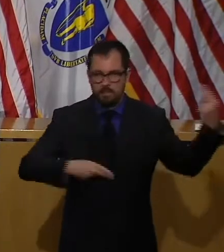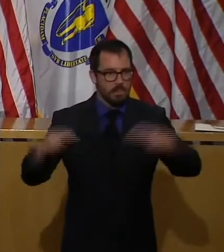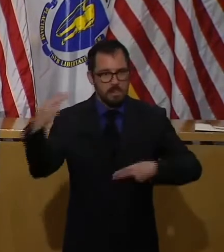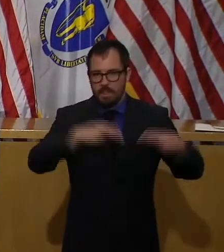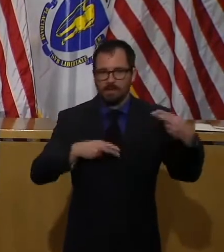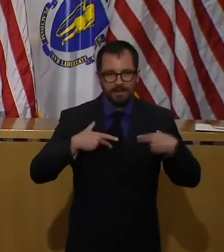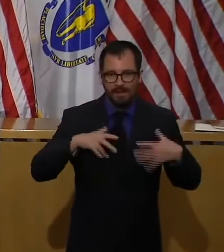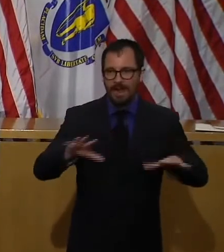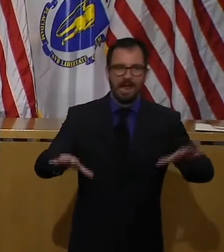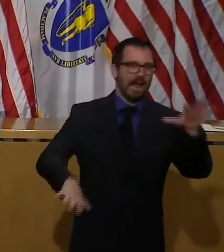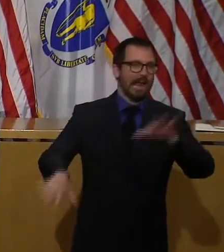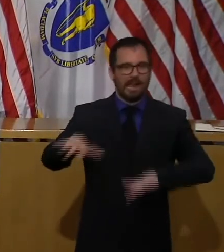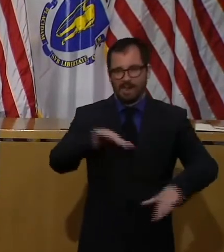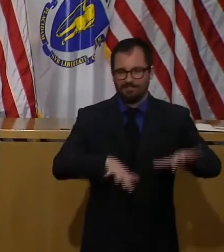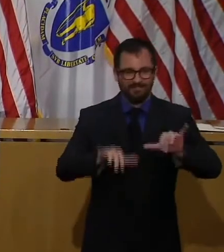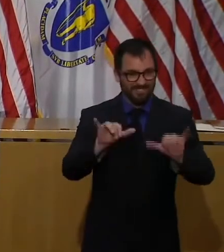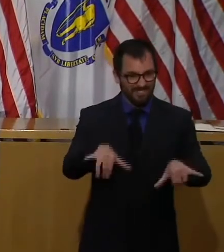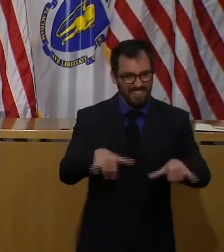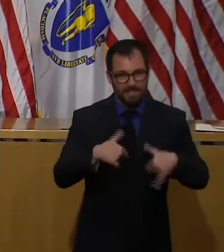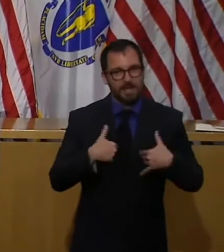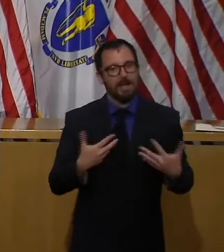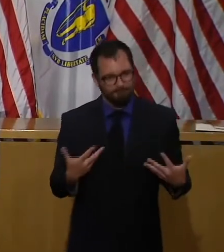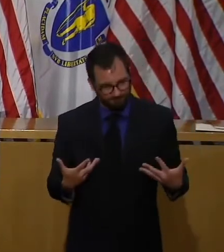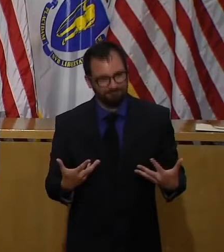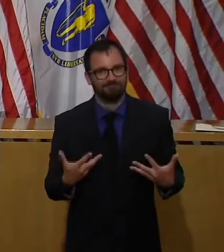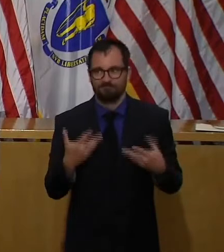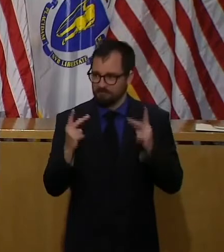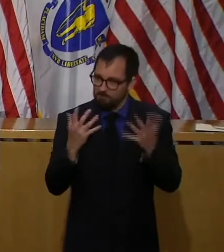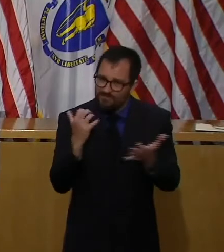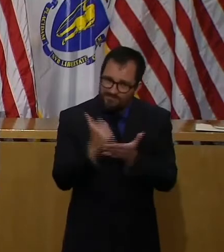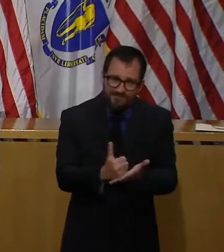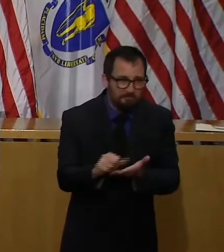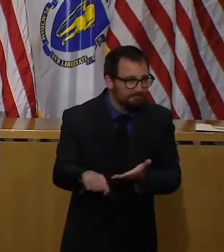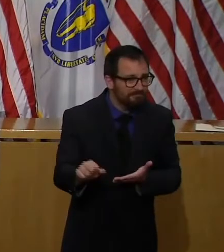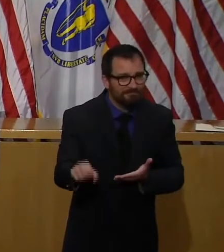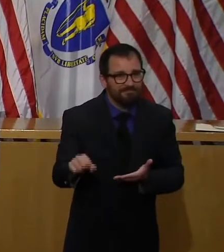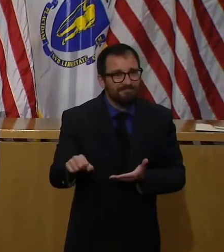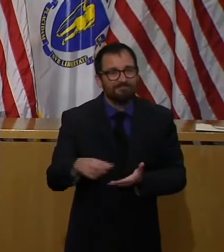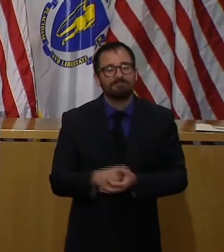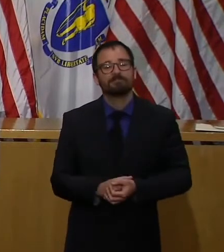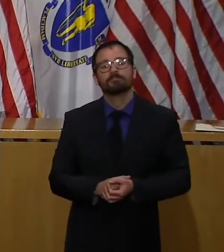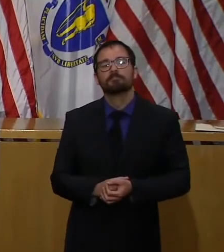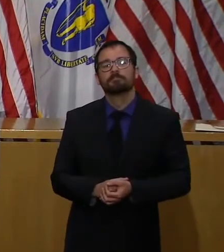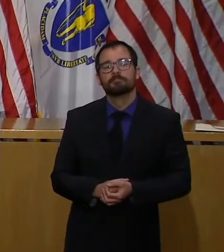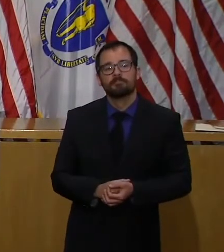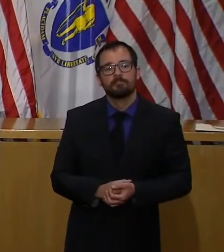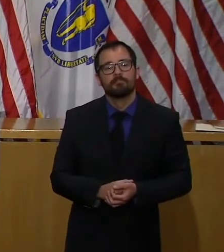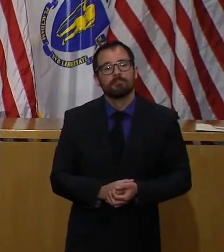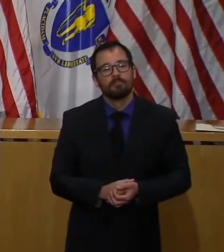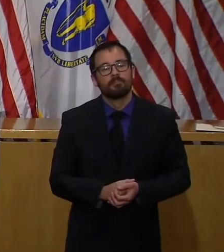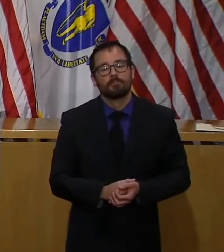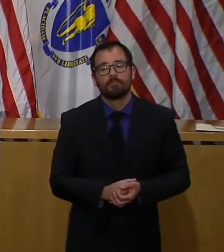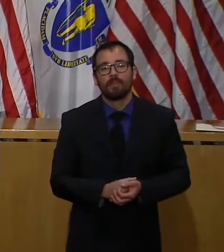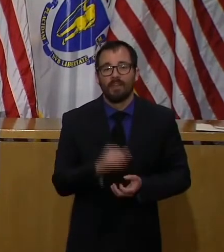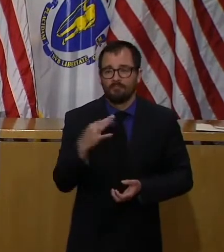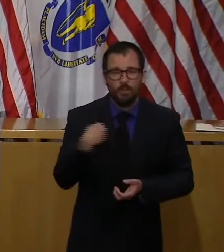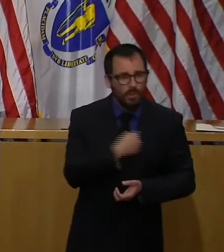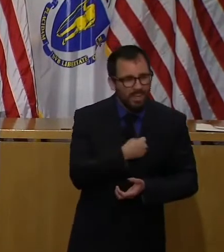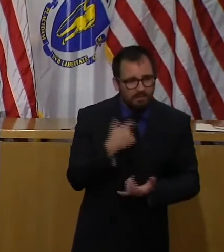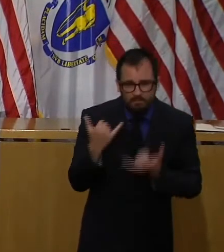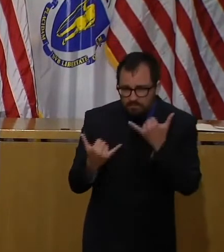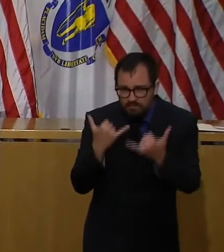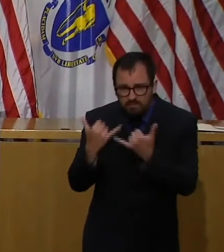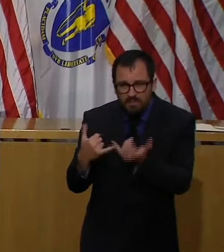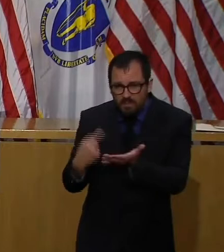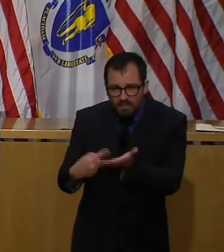the combination of speaking day in and day out to COVID patients plus the technical side of things has proved challenging